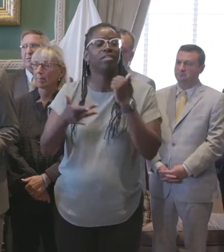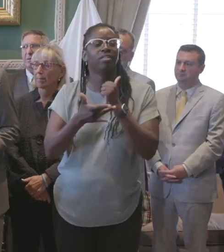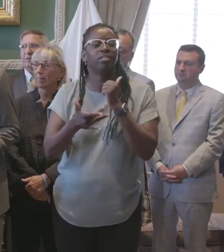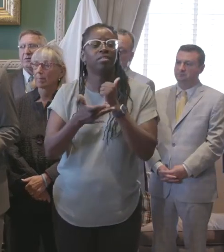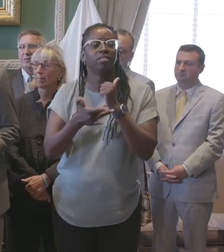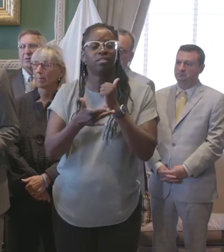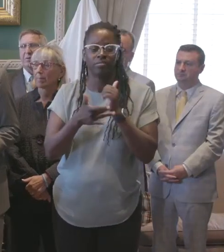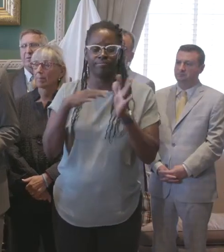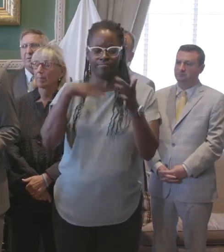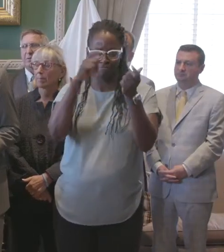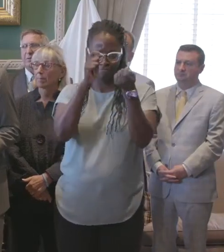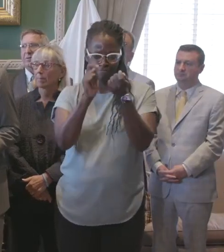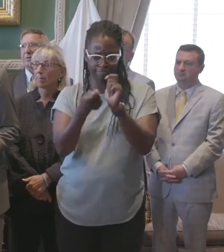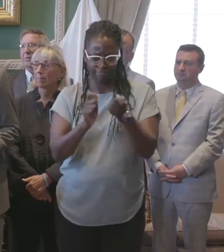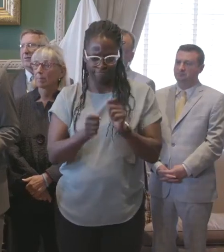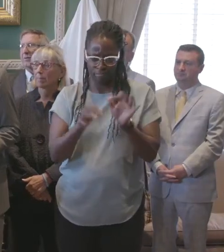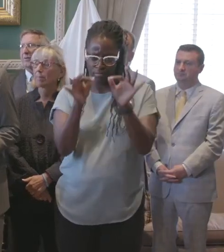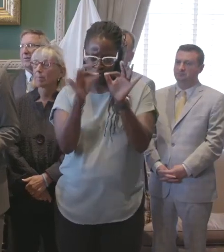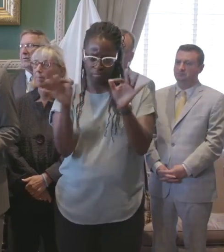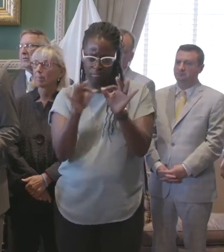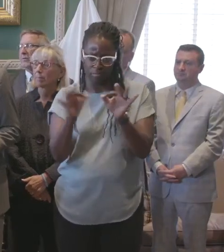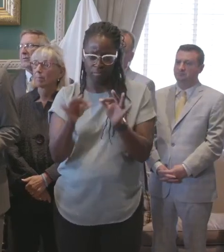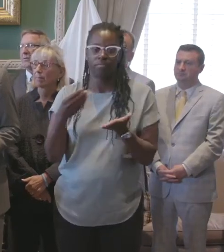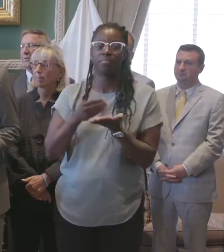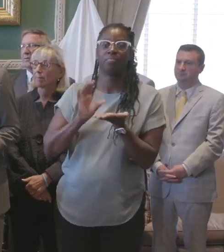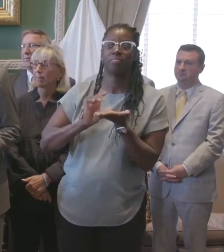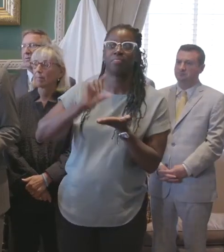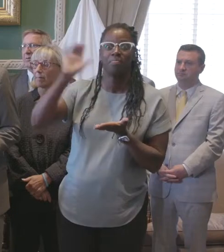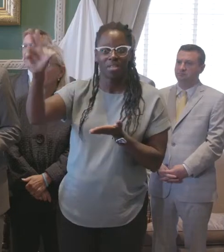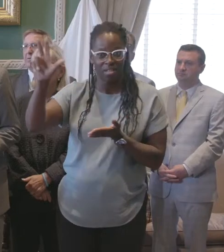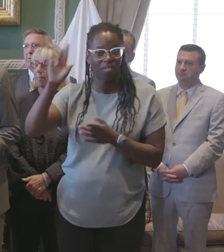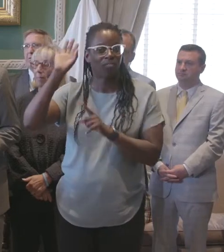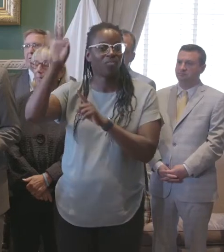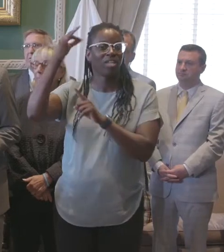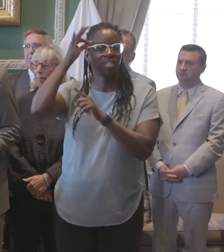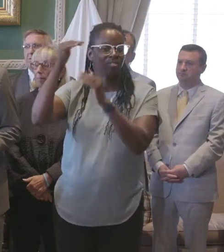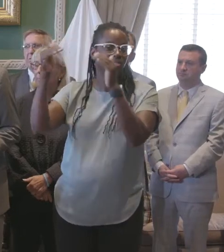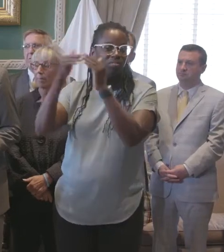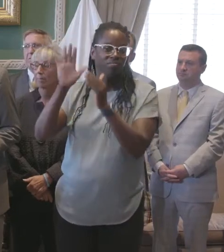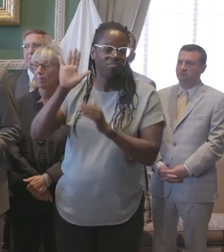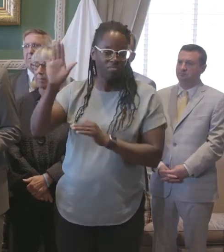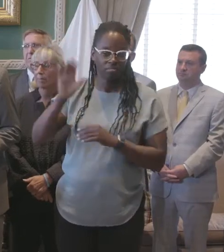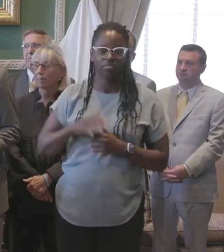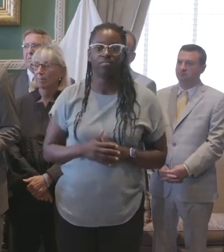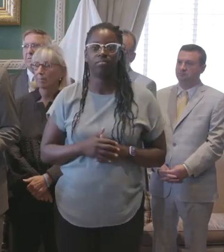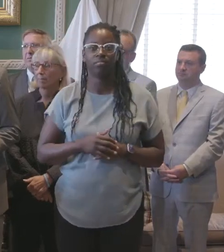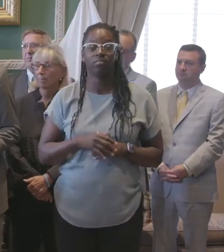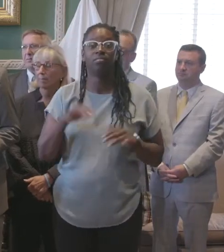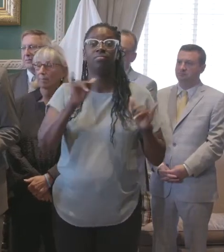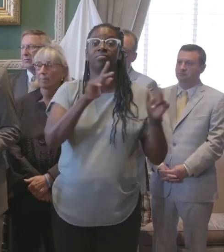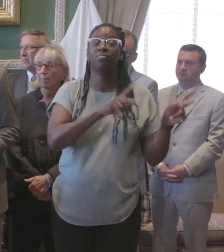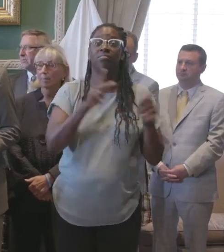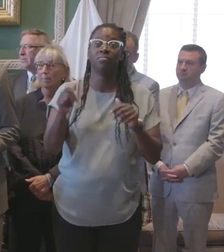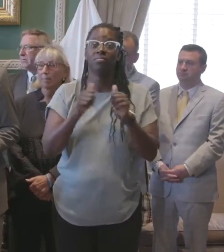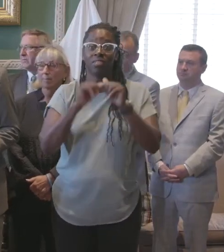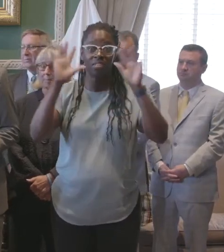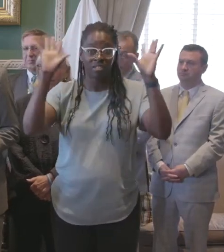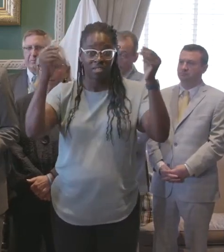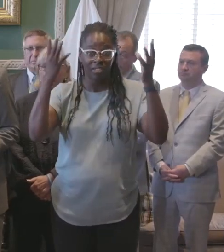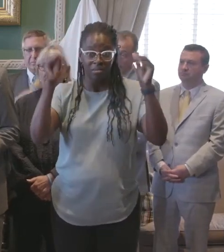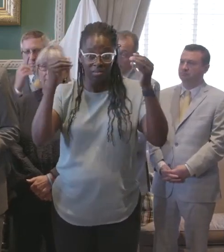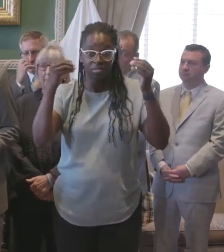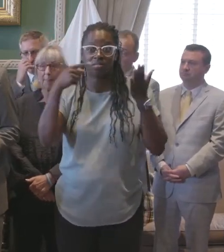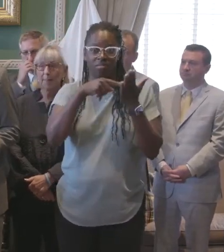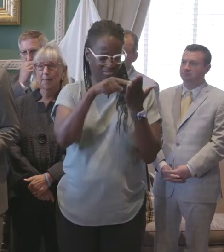to make sure that it's subject to federal reimbursement. It's very similar to what we did with the ambulance return, the ambulance rates last year when we returned that with an